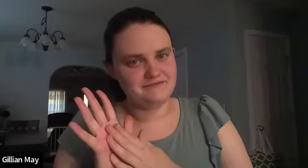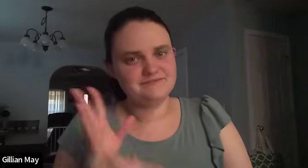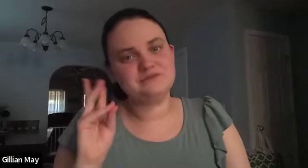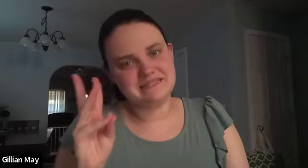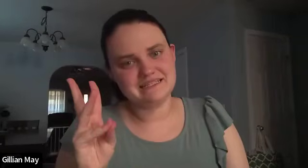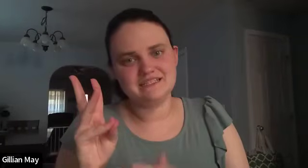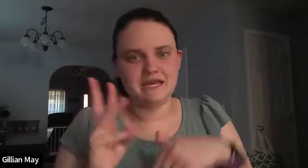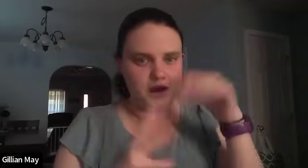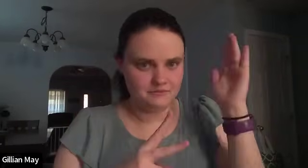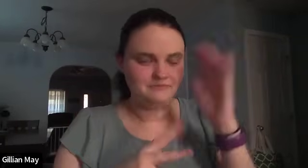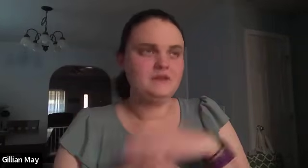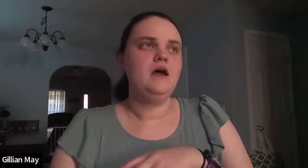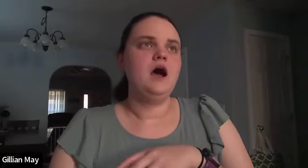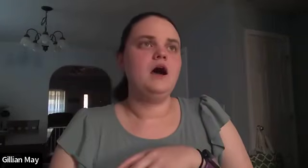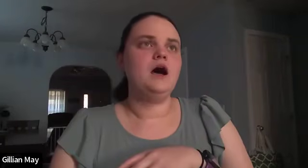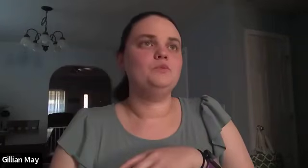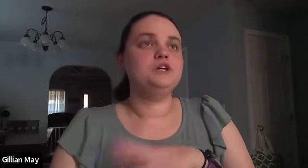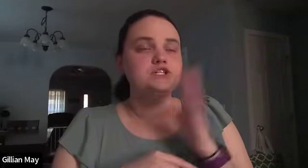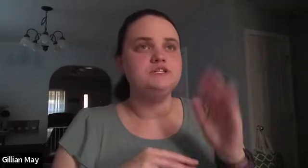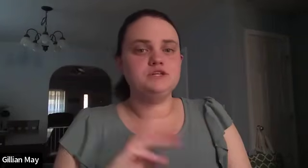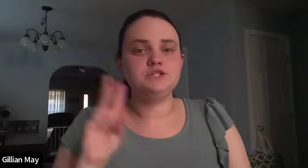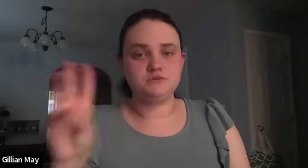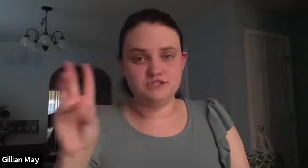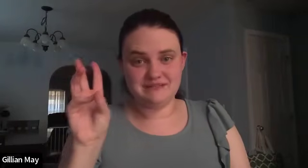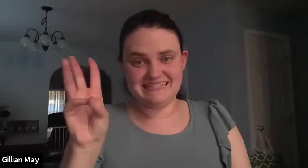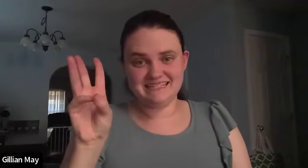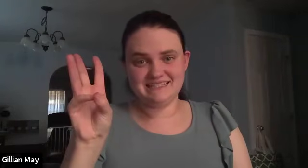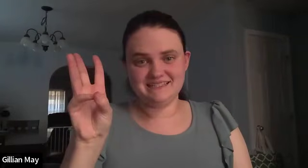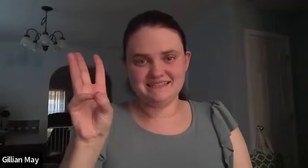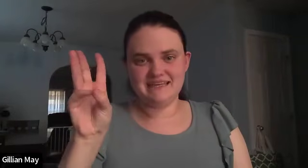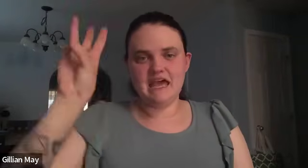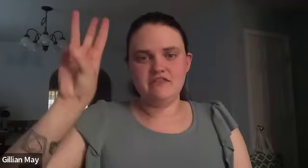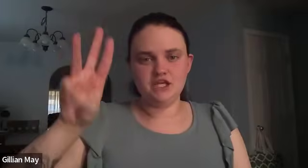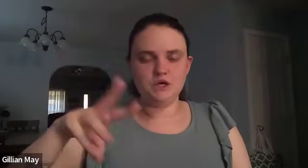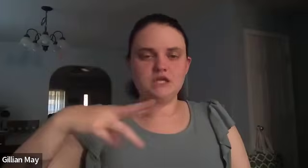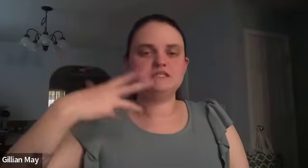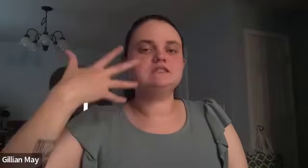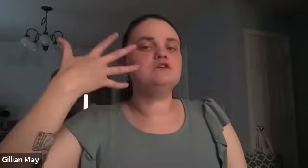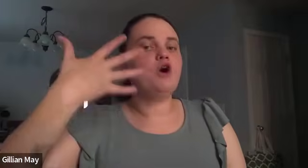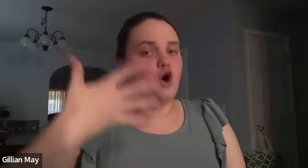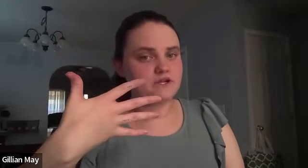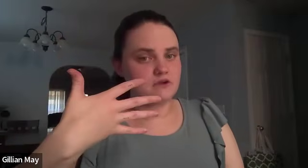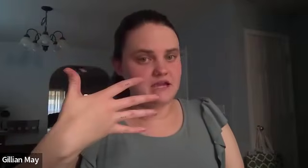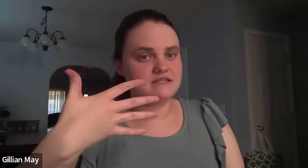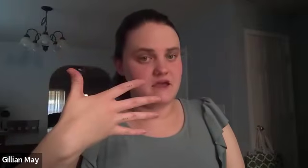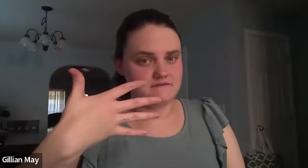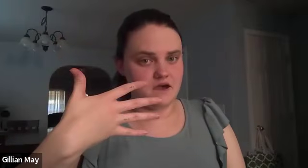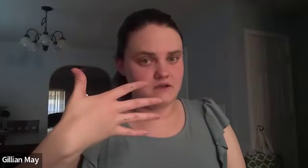five, so six and up, what you would do is you would do six, and then you would still open your hand to that